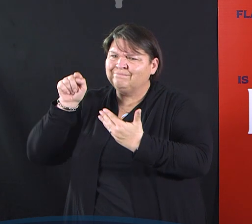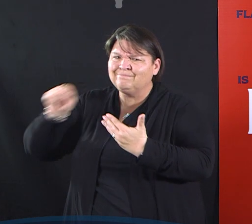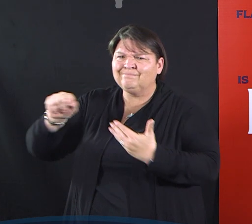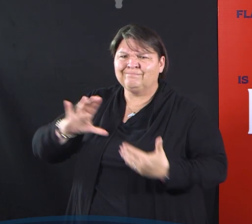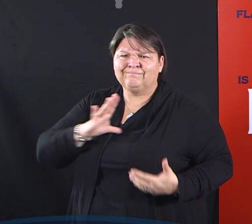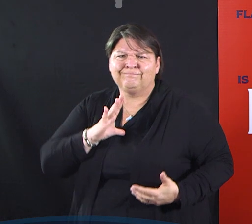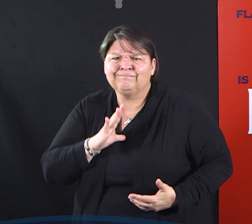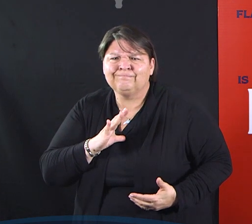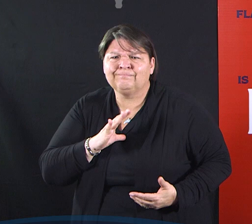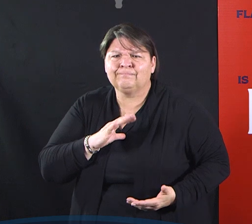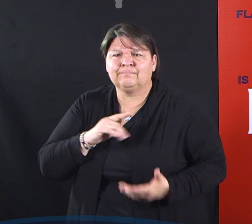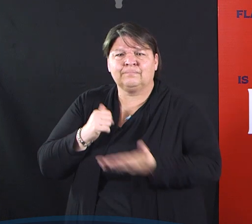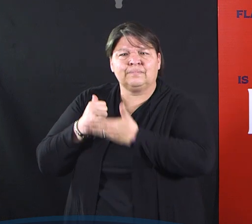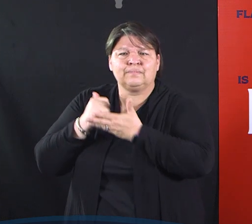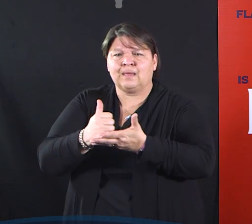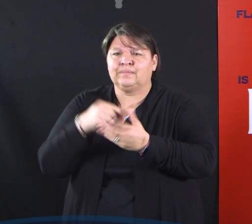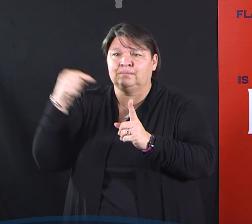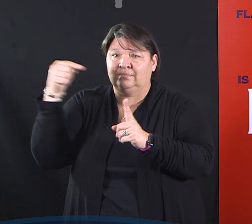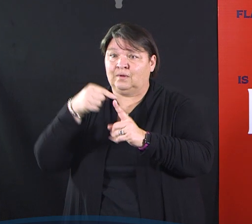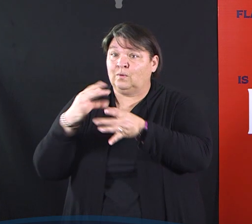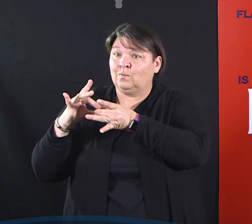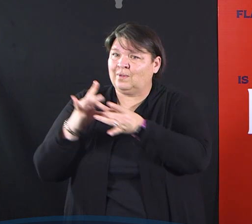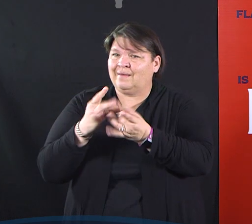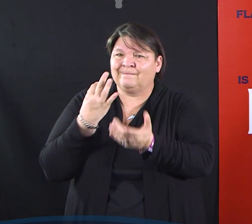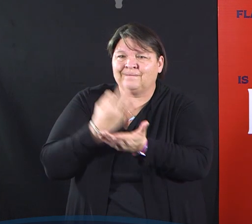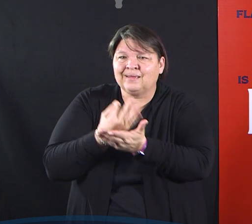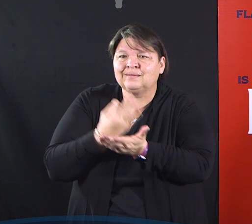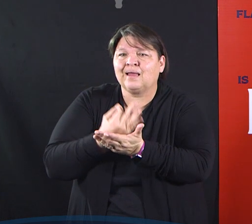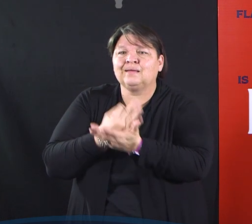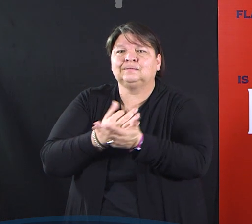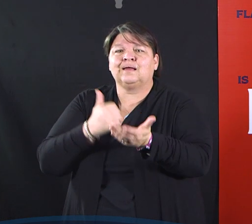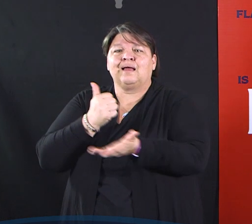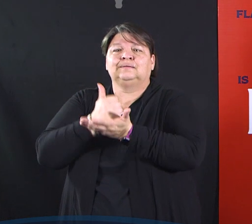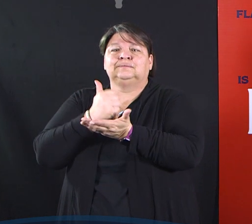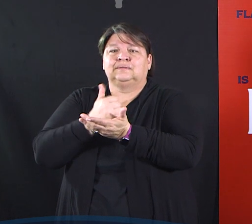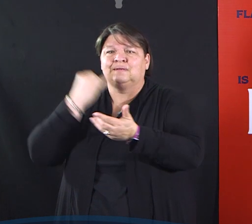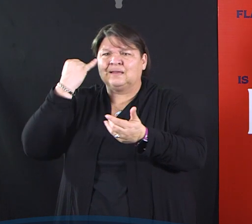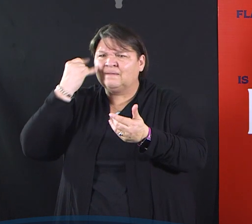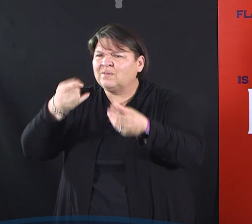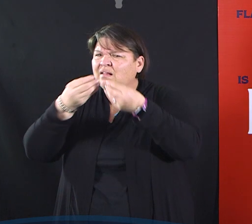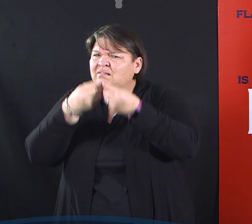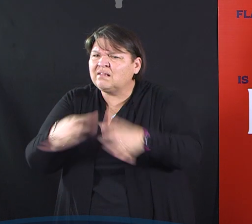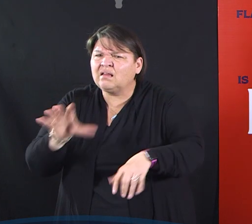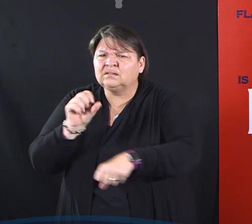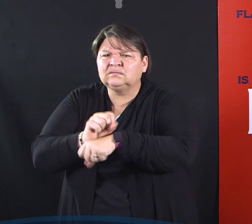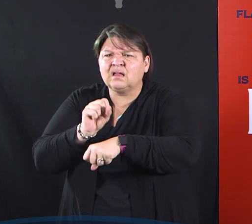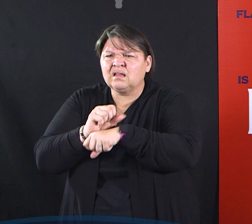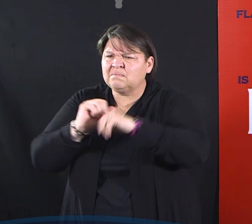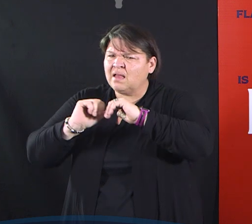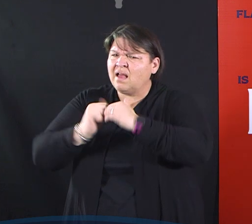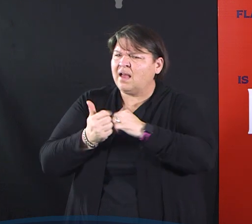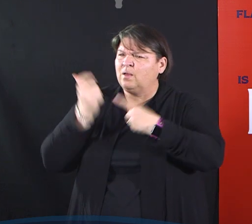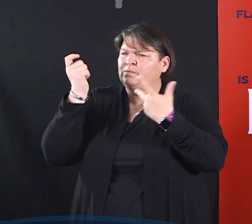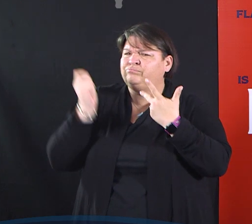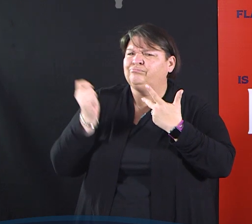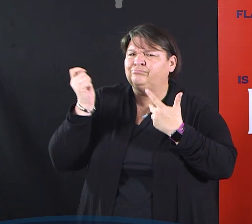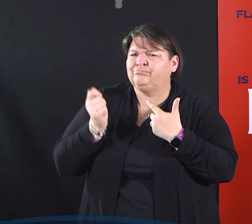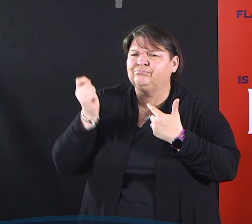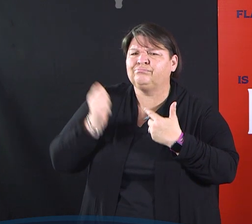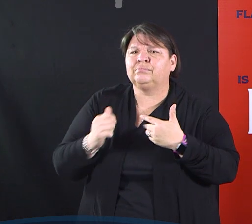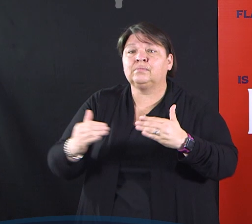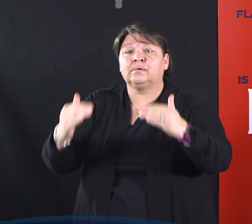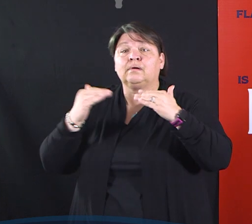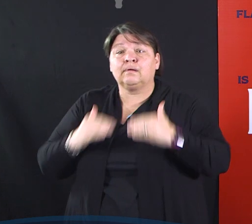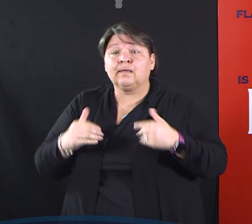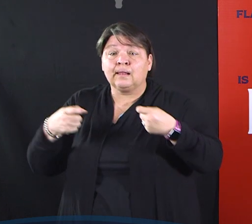assistance programs, information on unemployment benefits and shared work programs, utility and tax relief options, and business